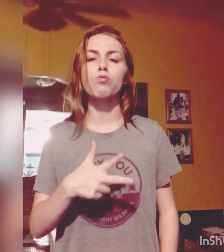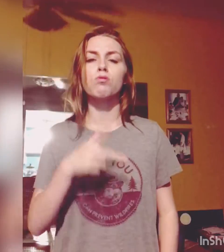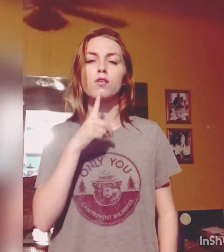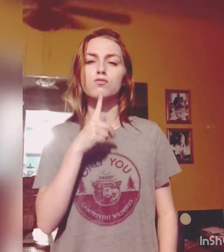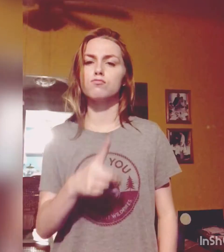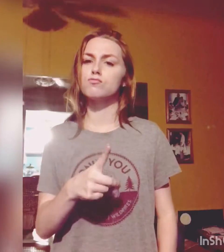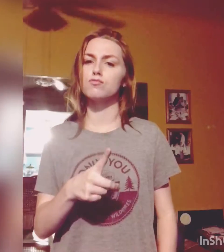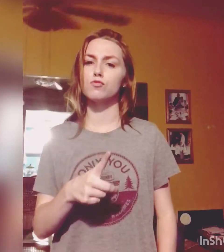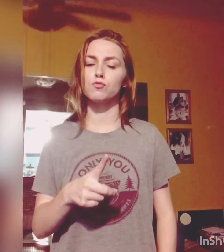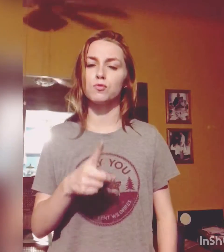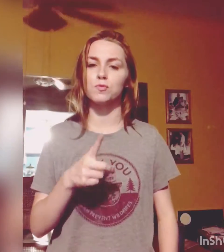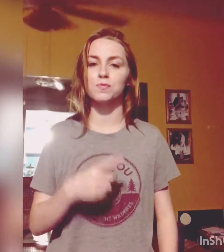lies!